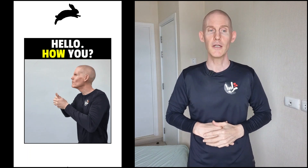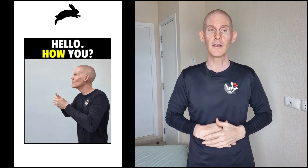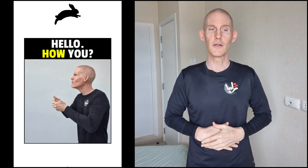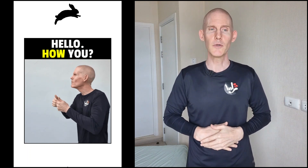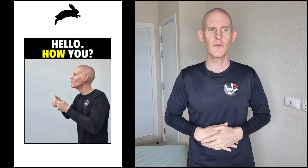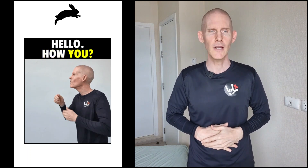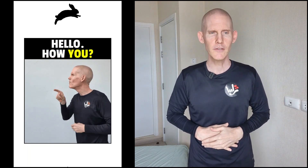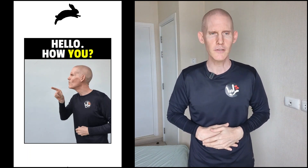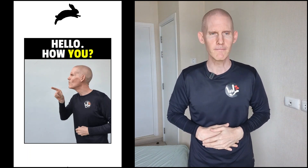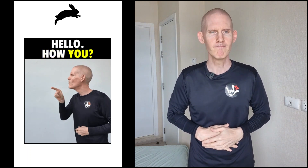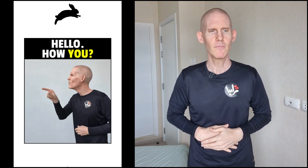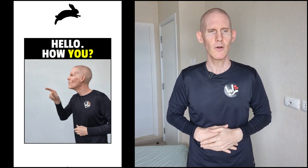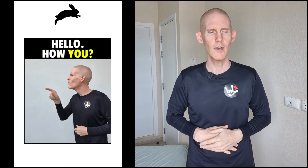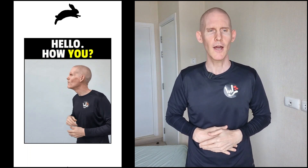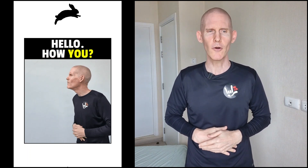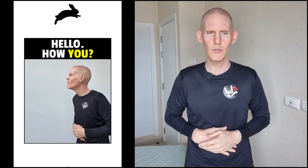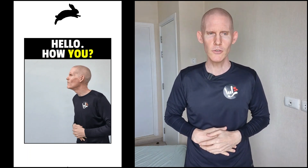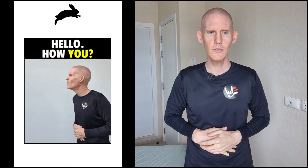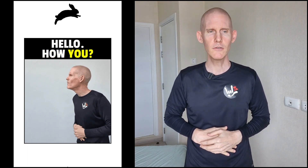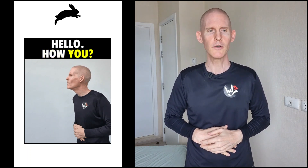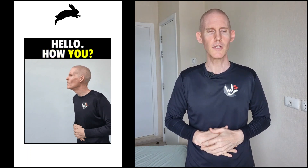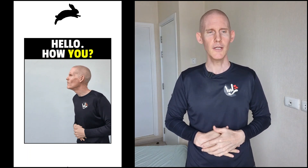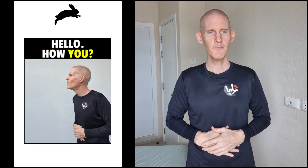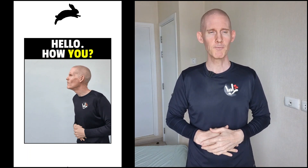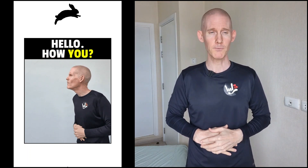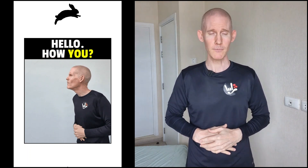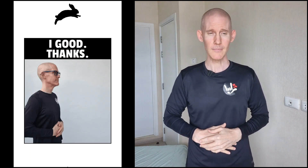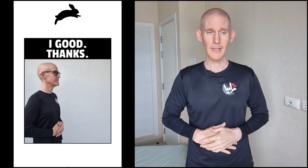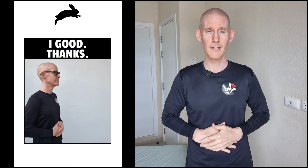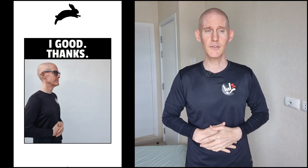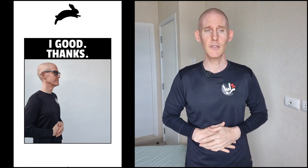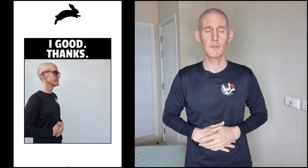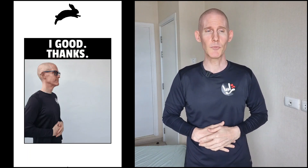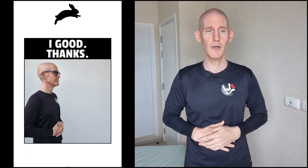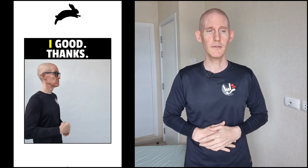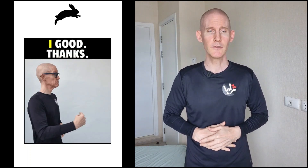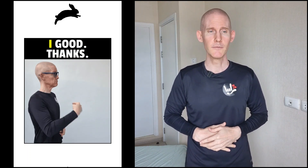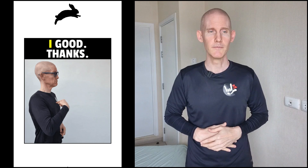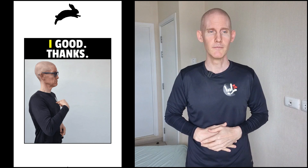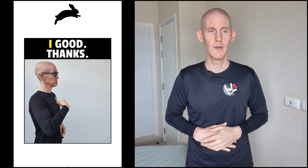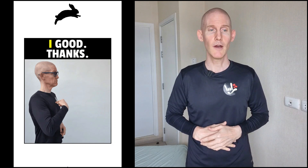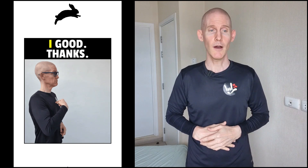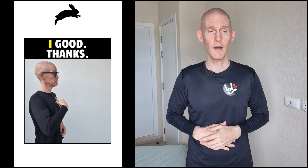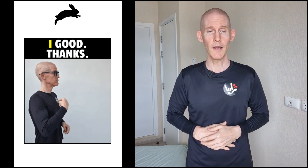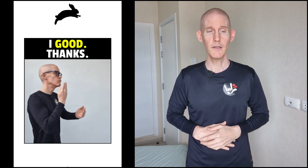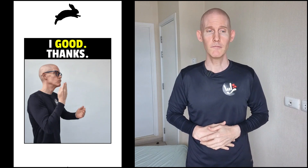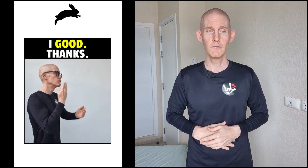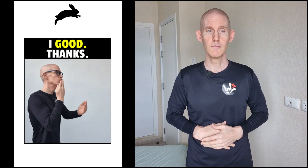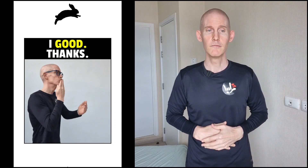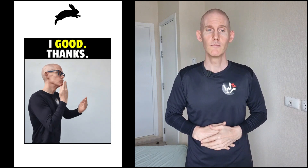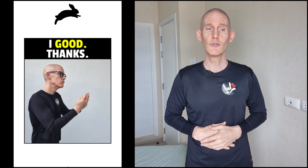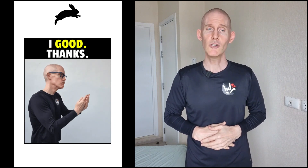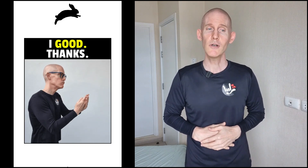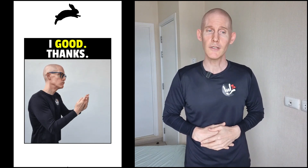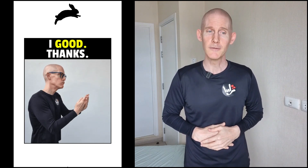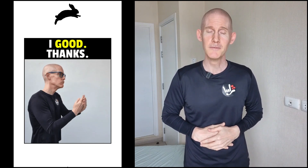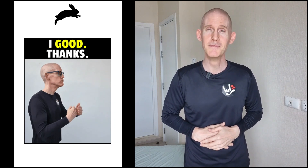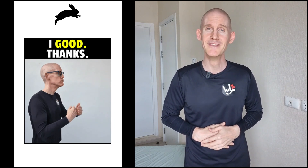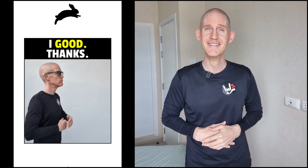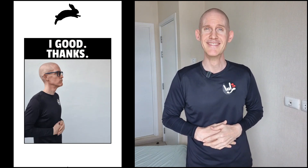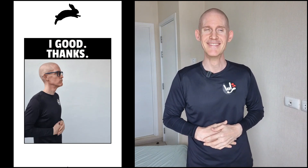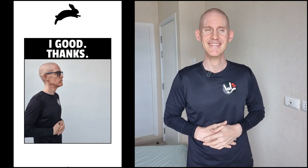just signing a little bit faster. All right, how you, okay. Let's see the response. I,